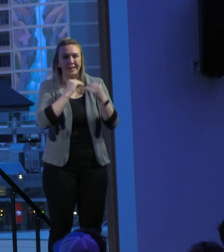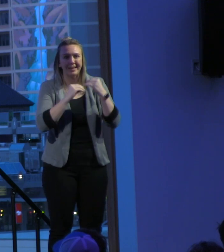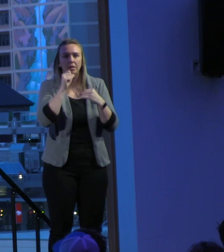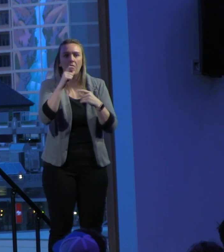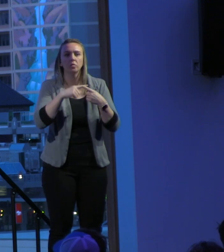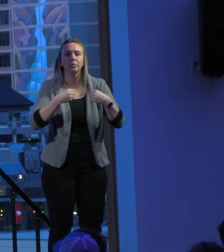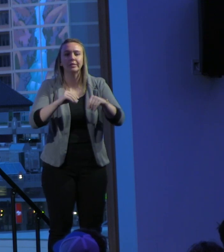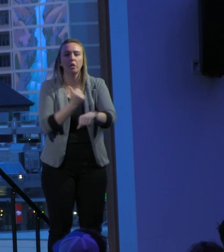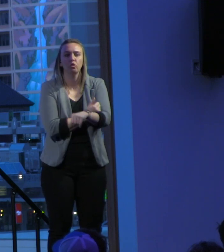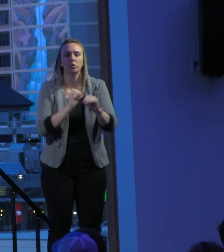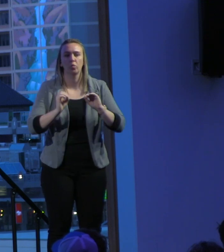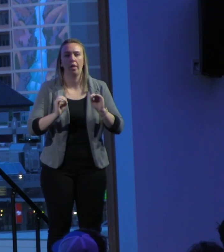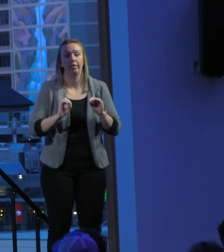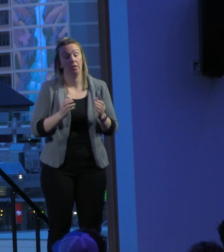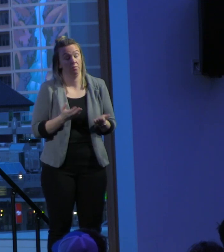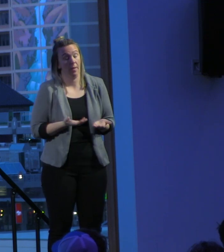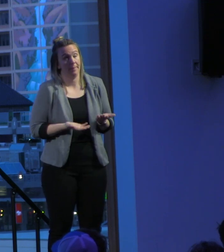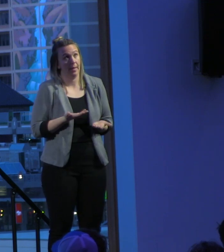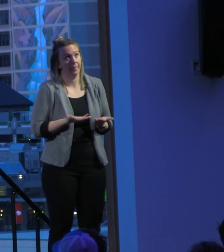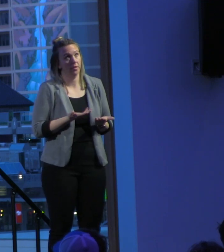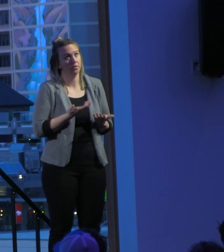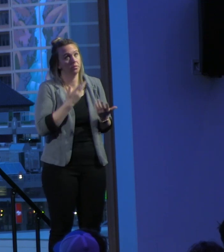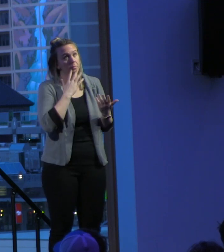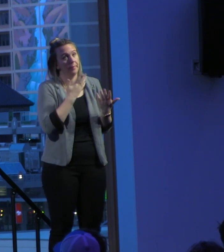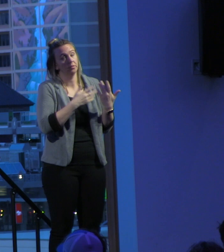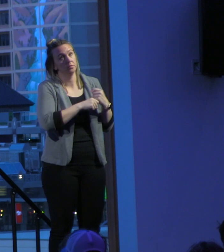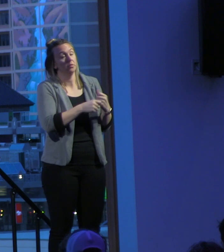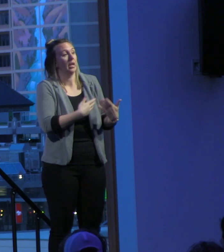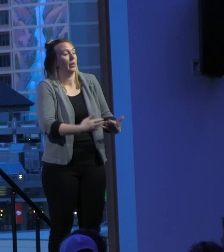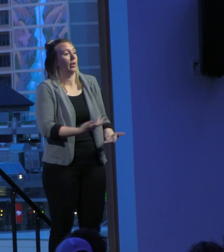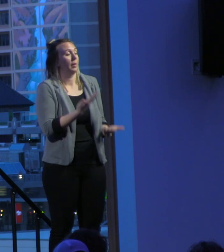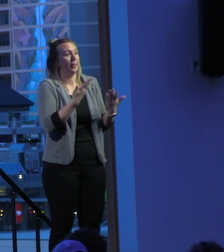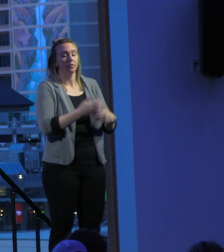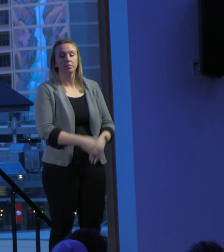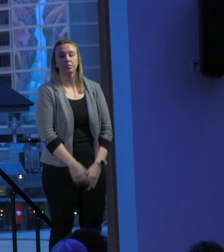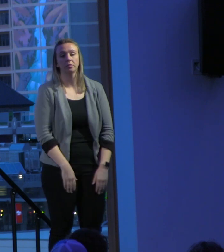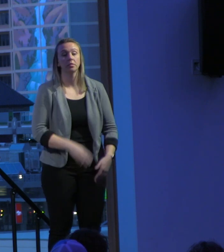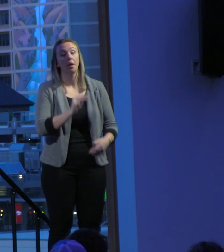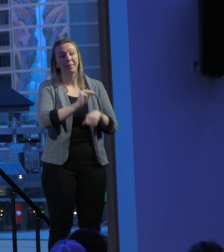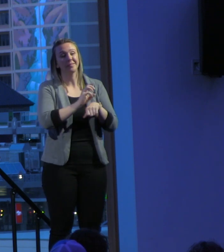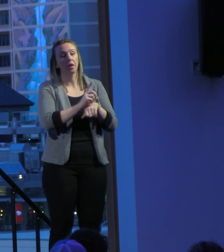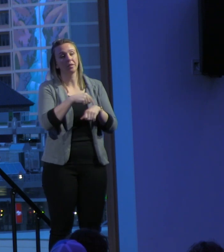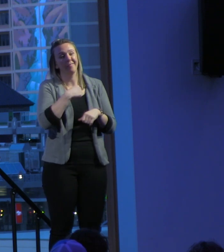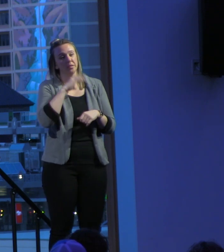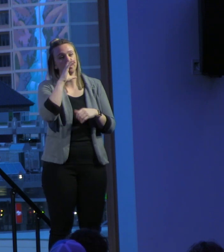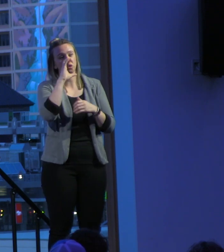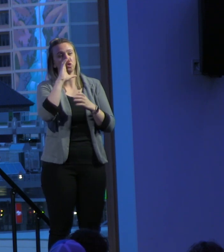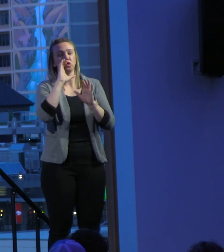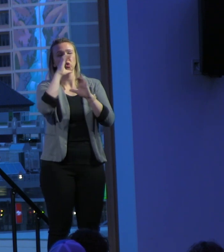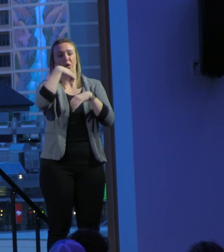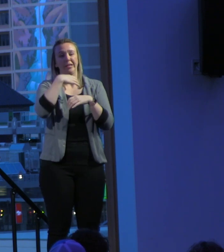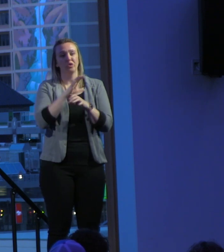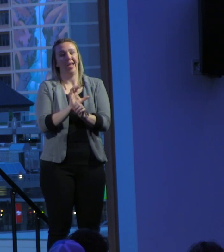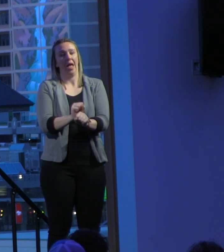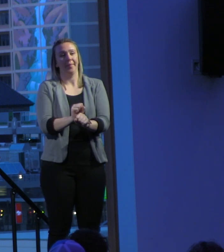something like that. Which maybe whenever in a while I'm going to go there. McDonald's has got some strange habits.